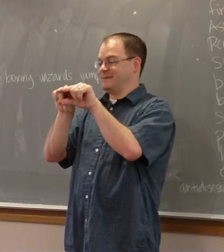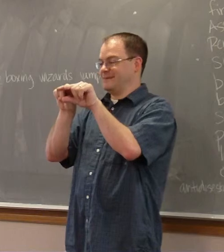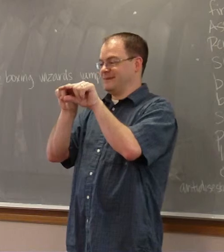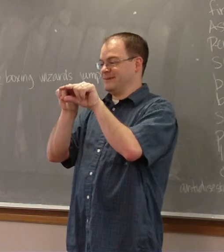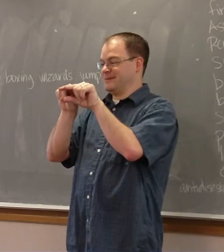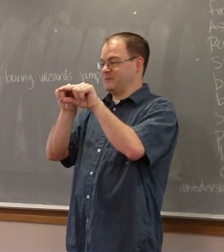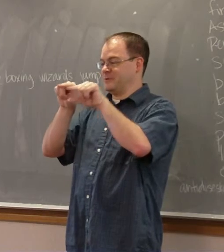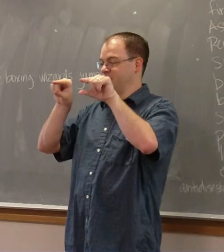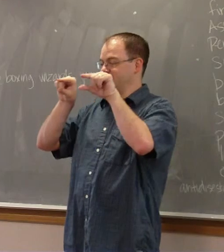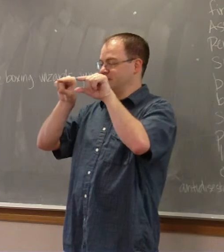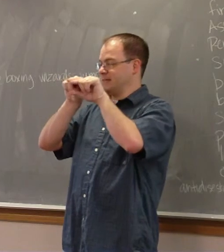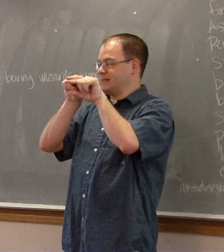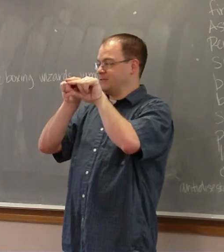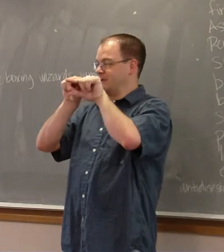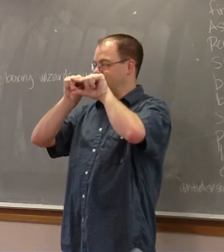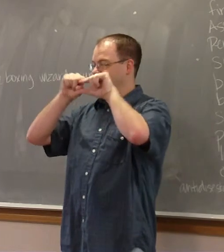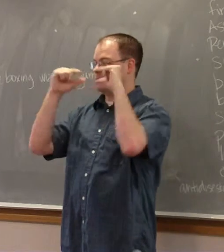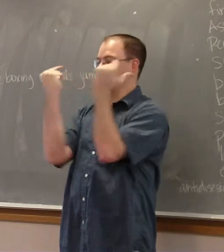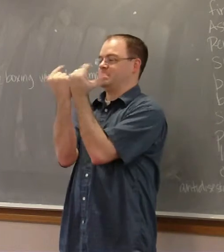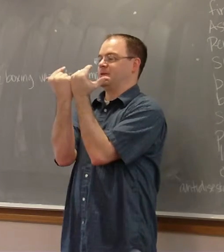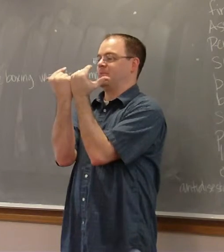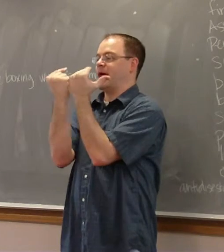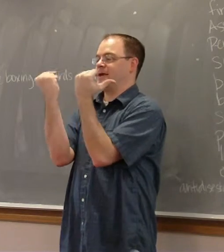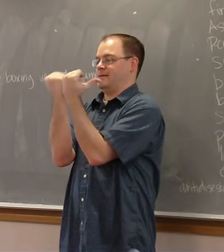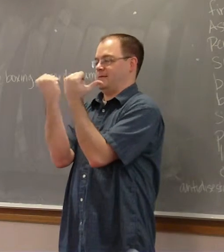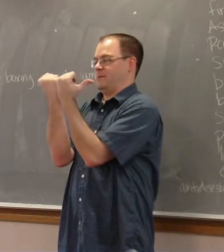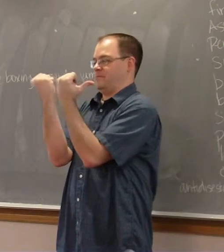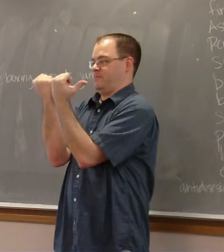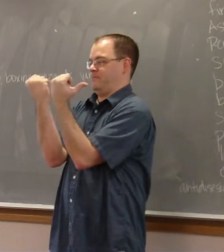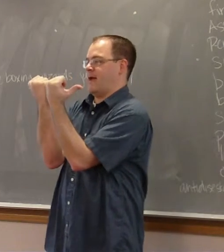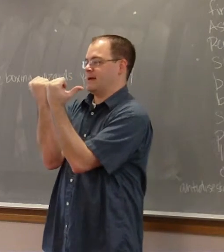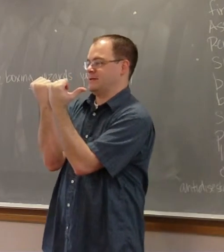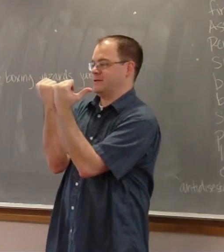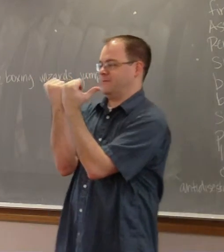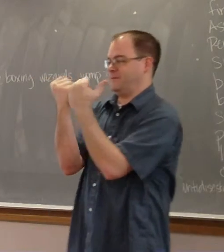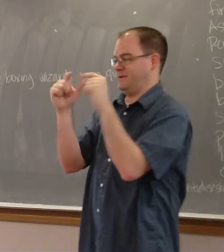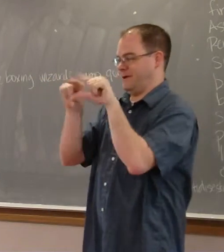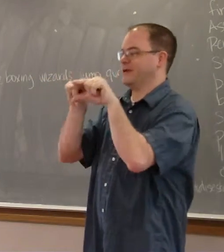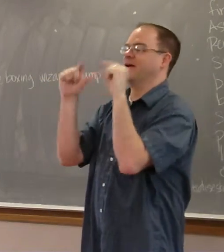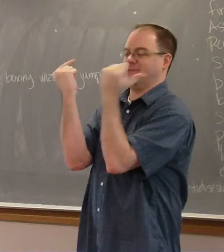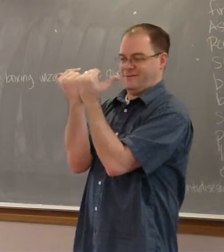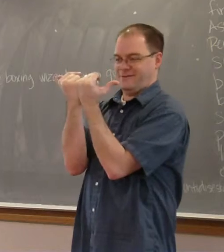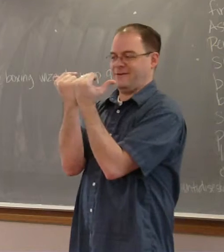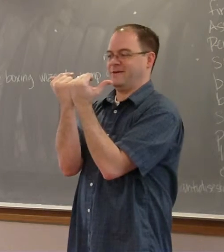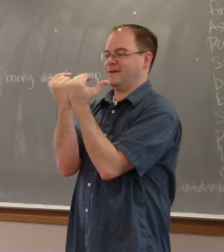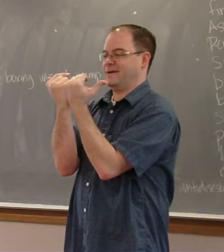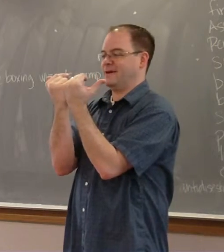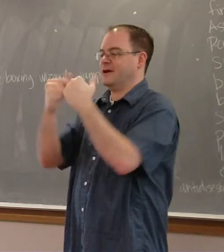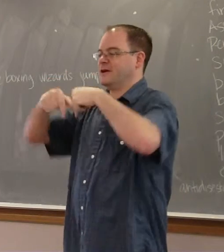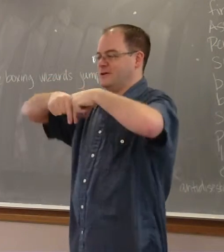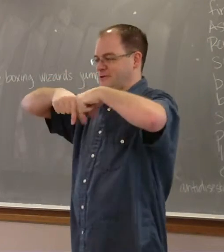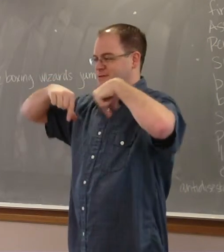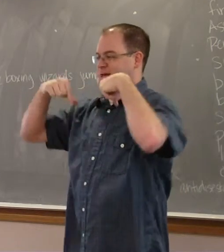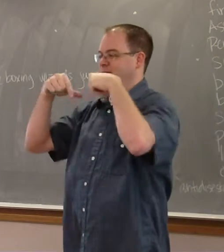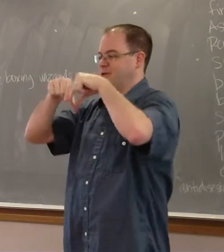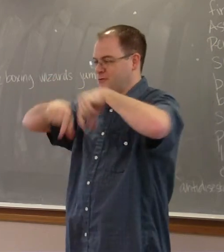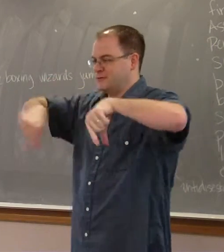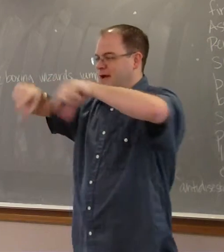this, with your two G's next to each other, and go up to the back, to your. There you go. Q's gonna be down. Q is down. Q is down,